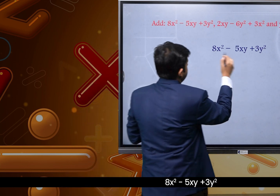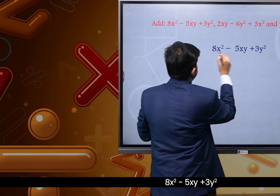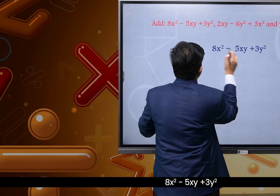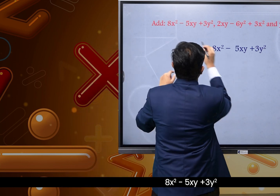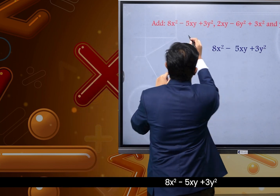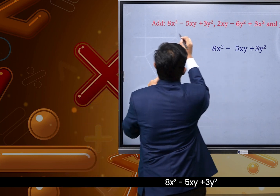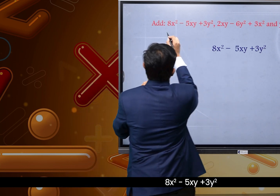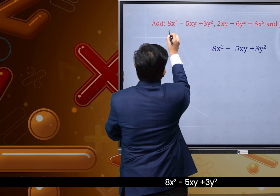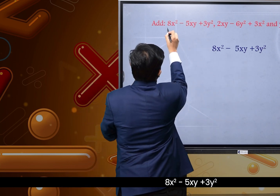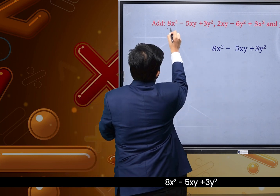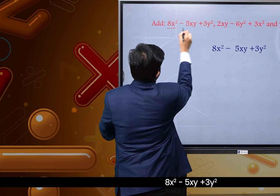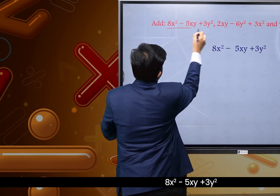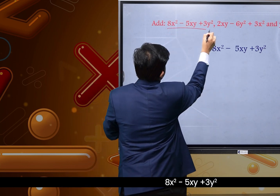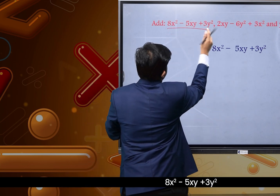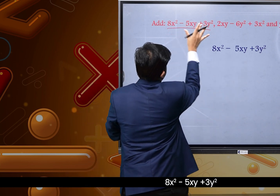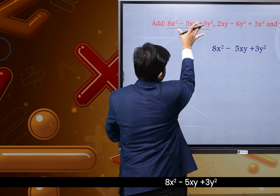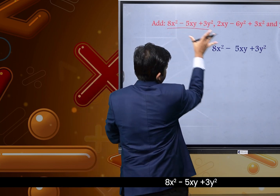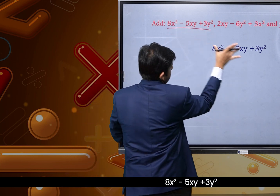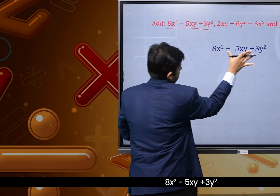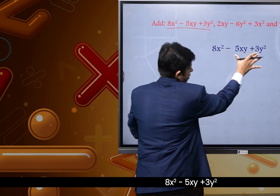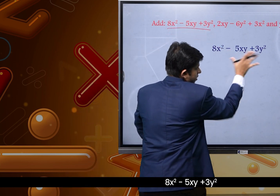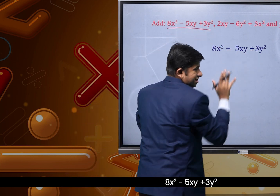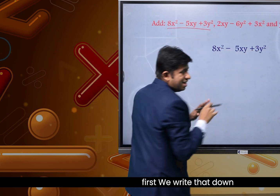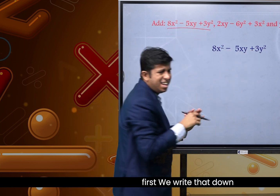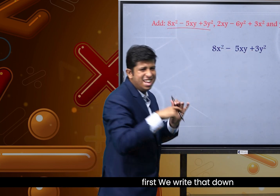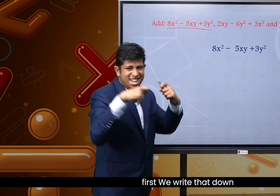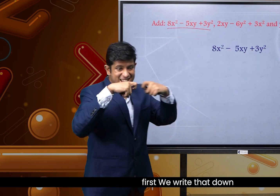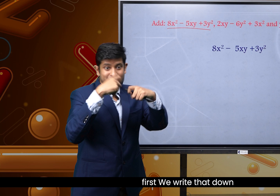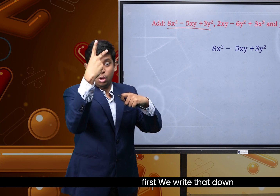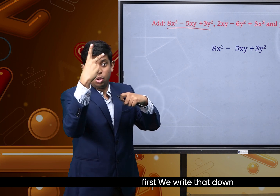8x square minus 5xy plus 3y square. First, we write that down.